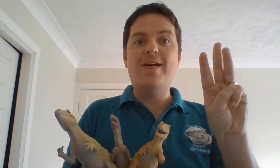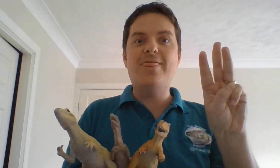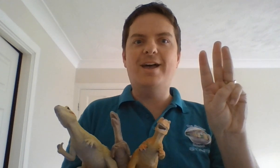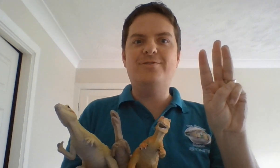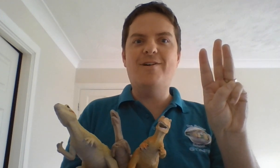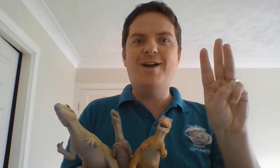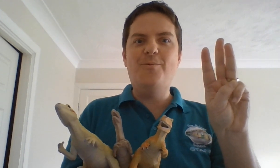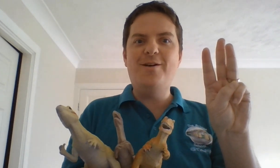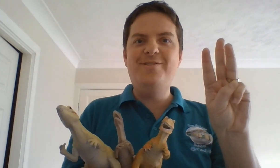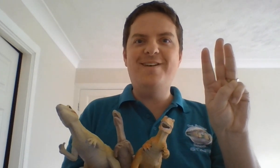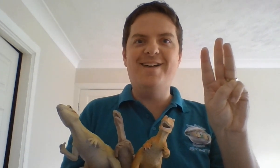That's right. Well done.